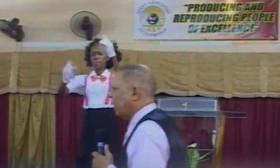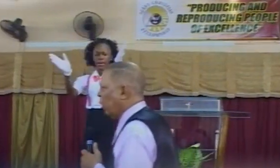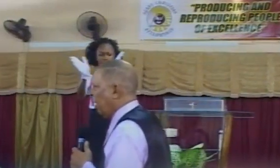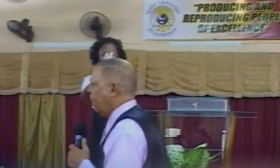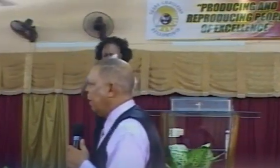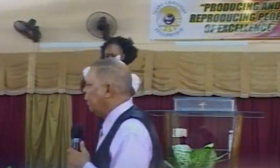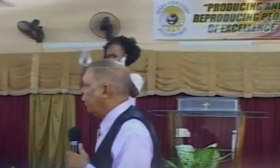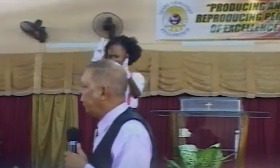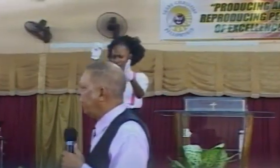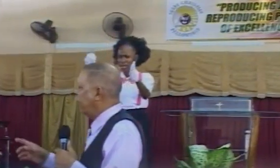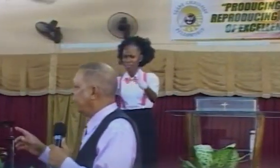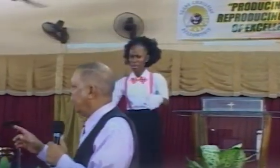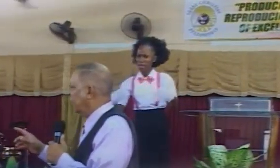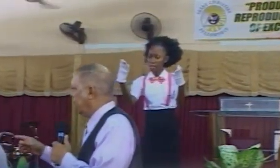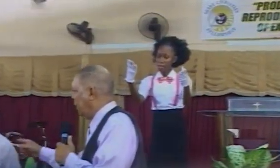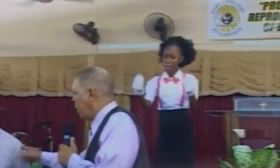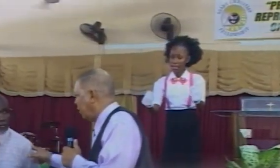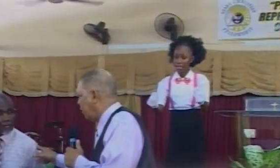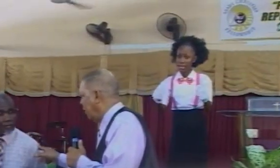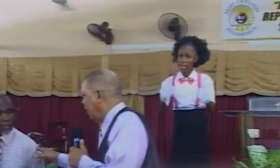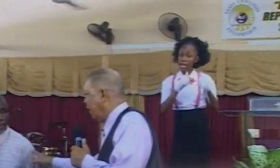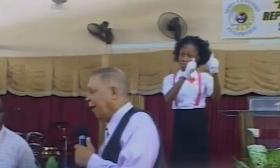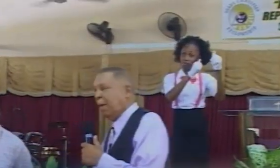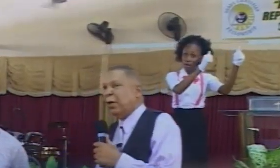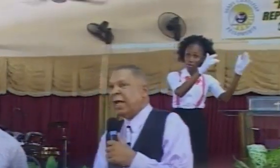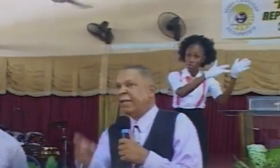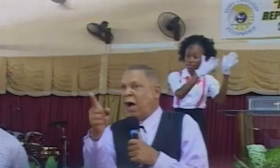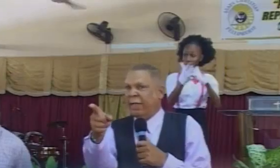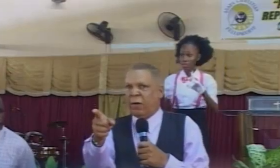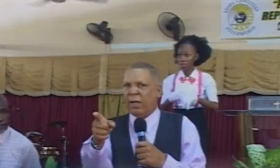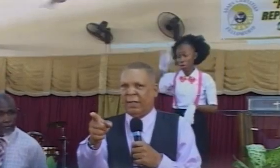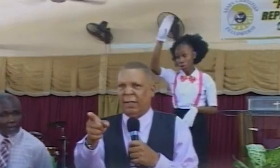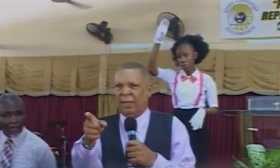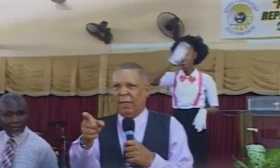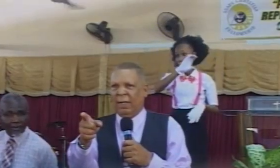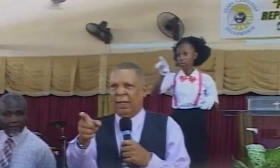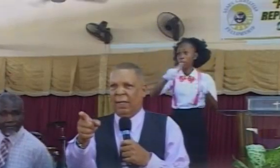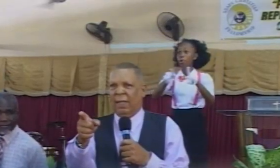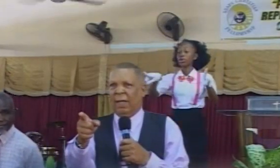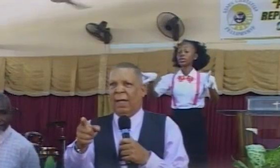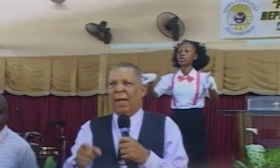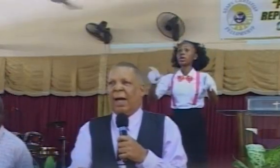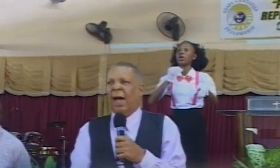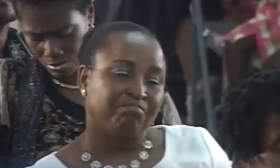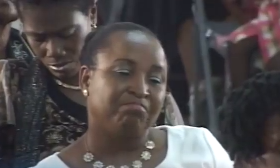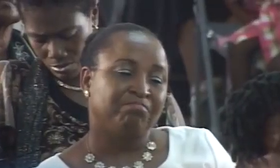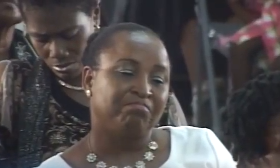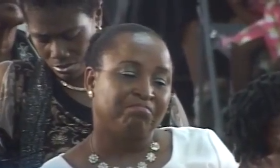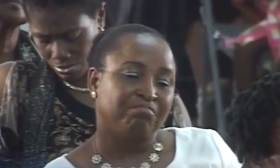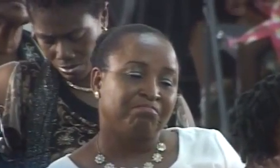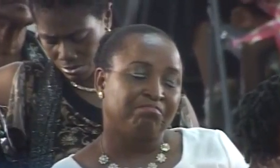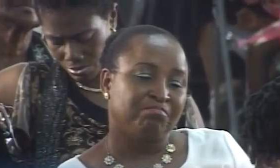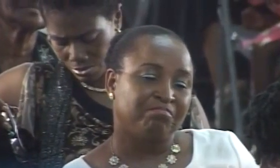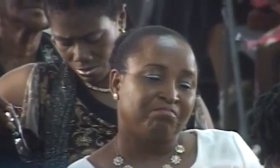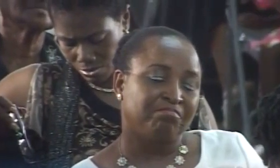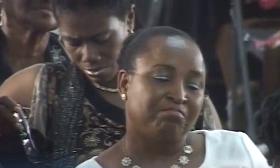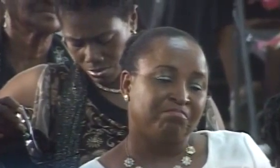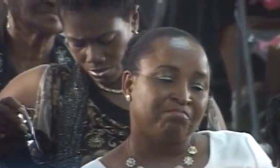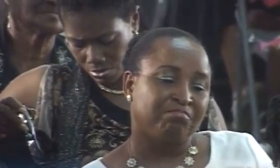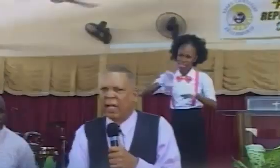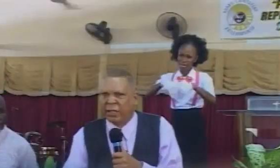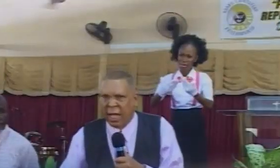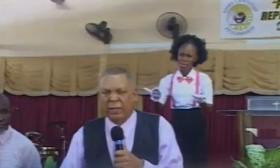As I said earlier, many will follow Jesus to the cross, but not on the cross. And how little has anything changed,